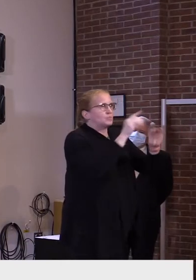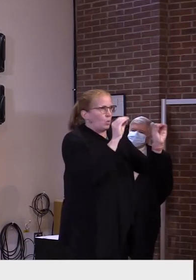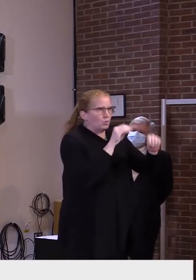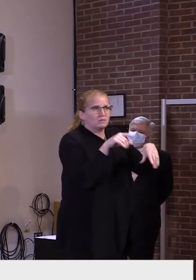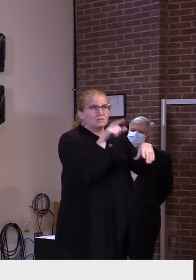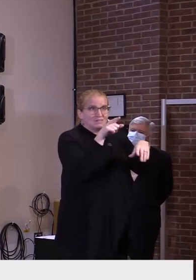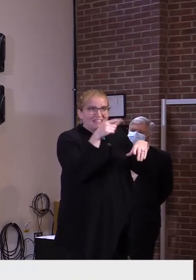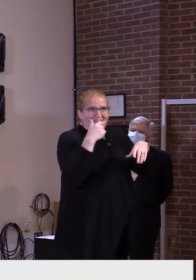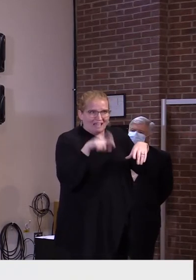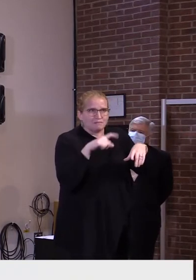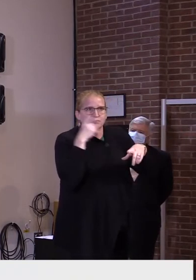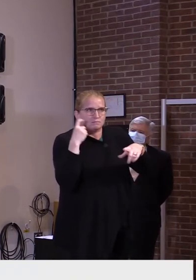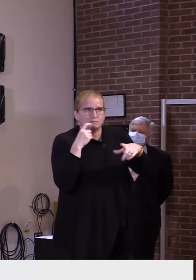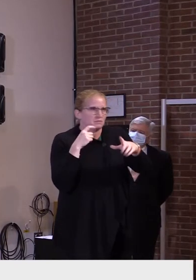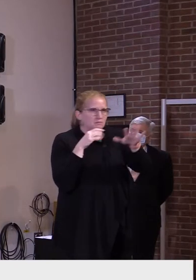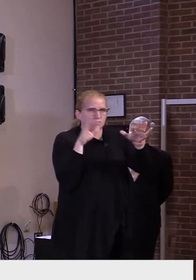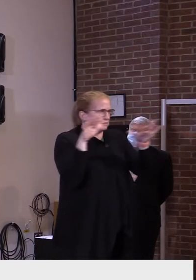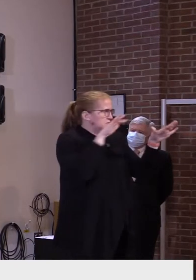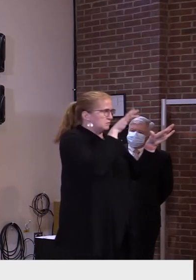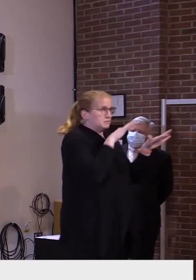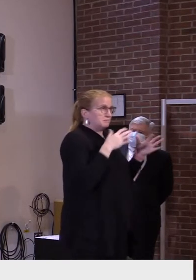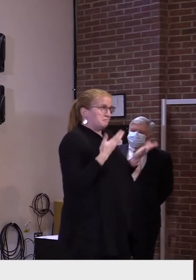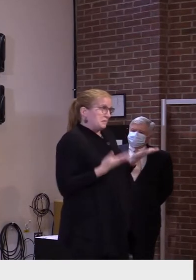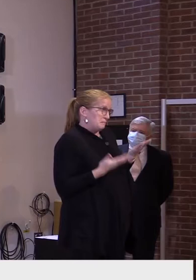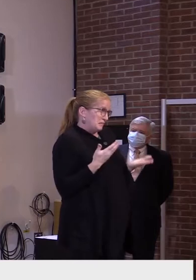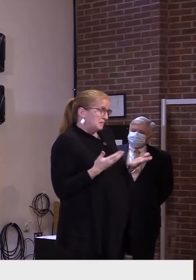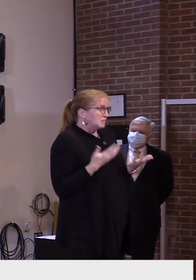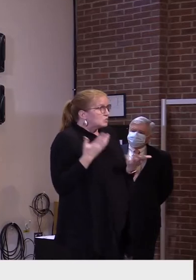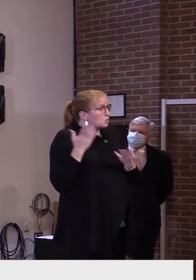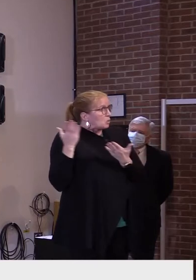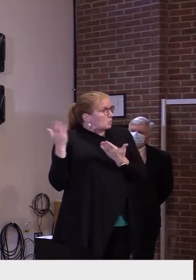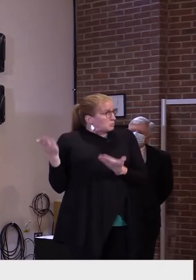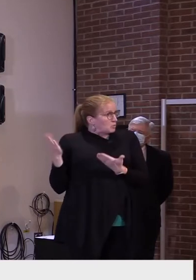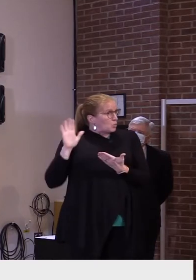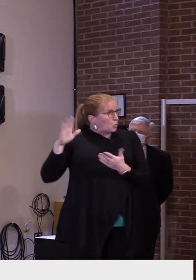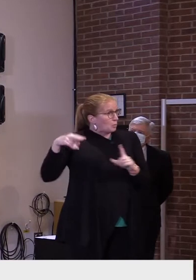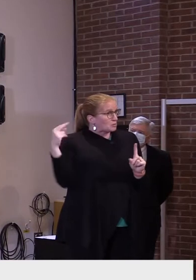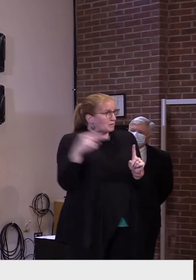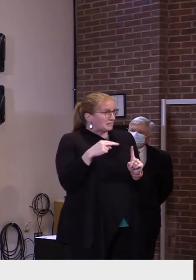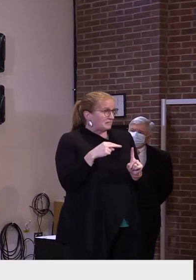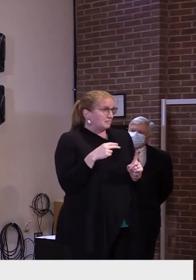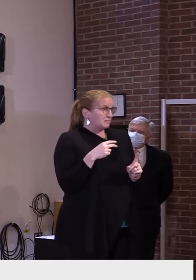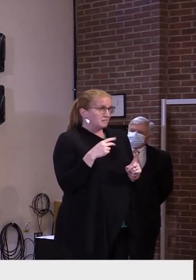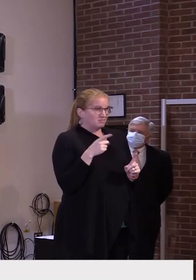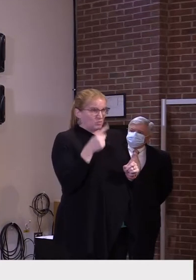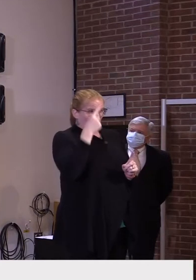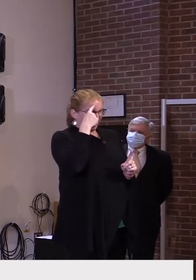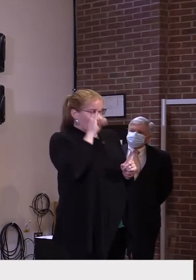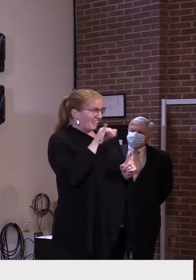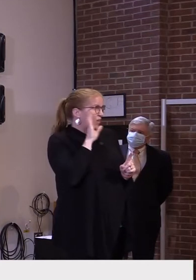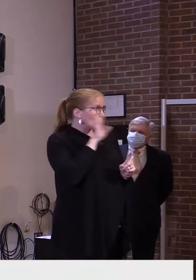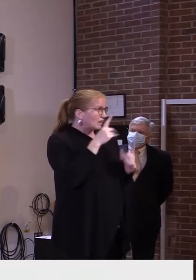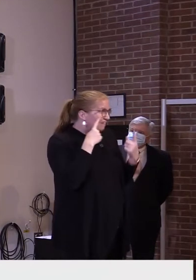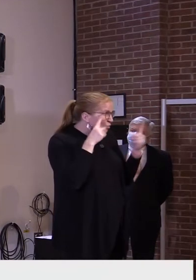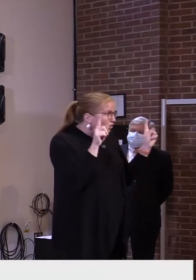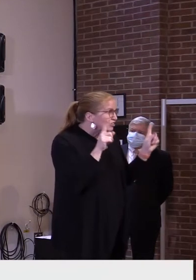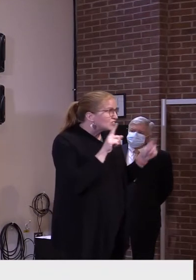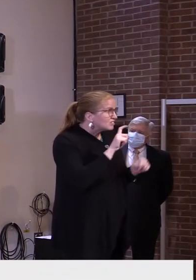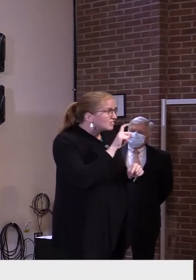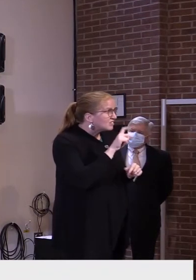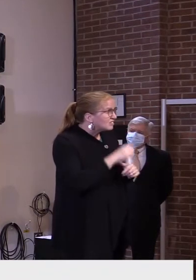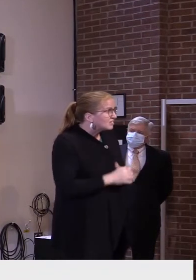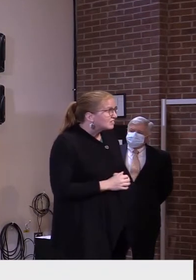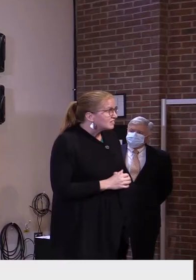to hear from a public health perspective what you think about the potential effectiveness of having something like that in place. Yeah,